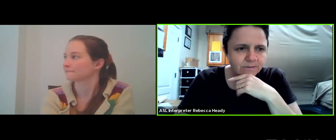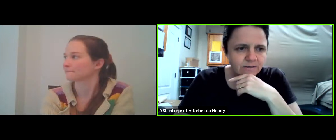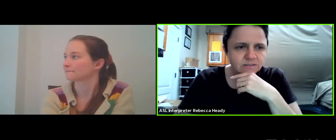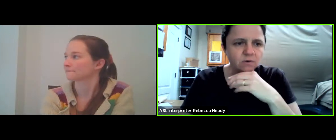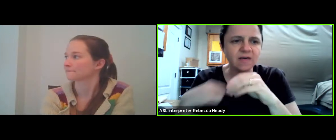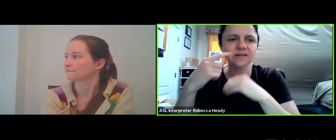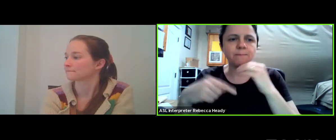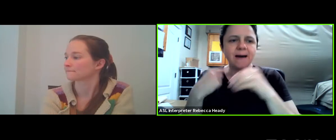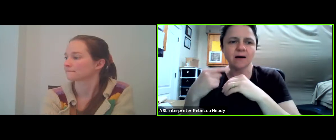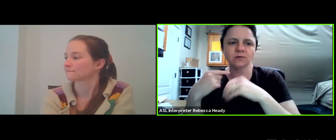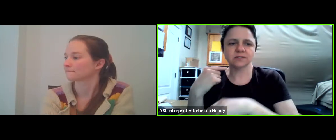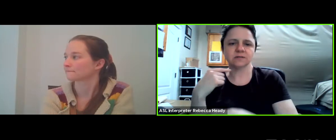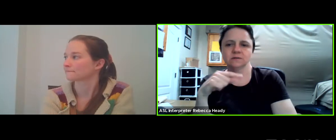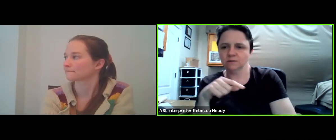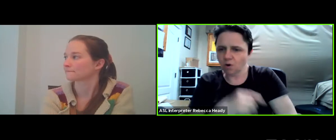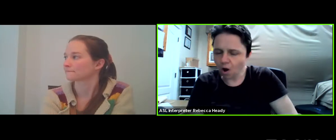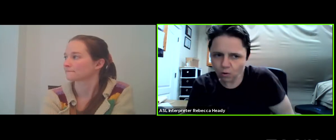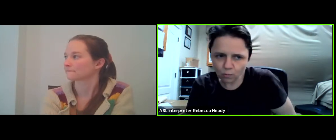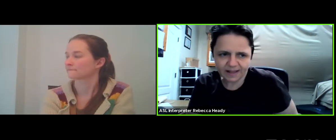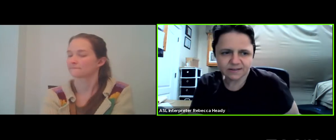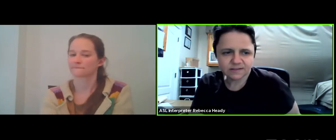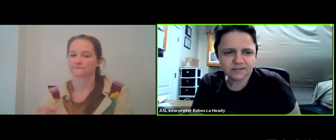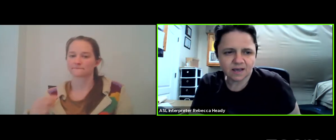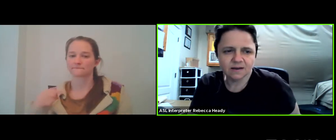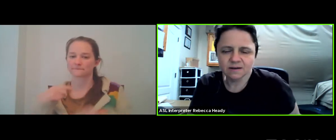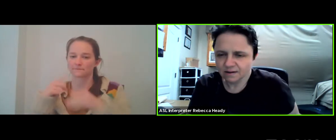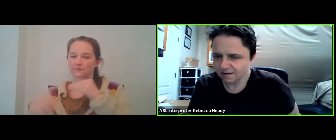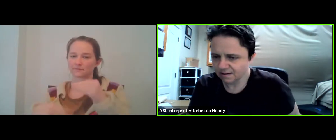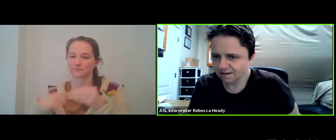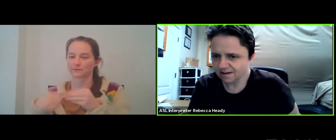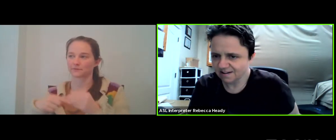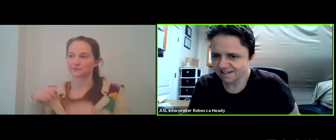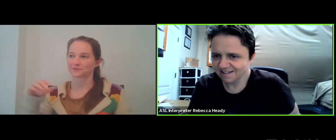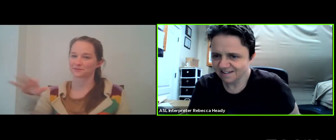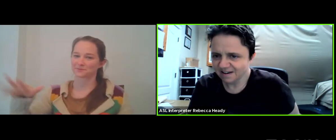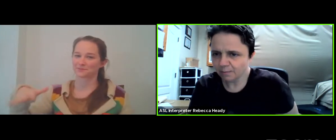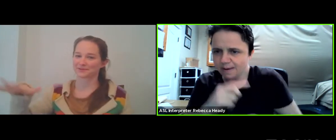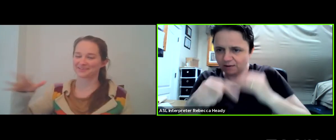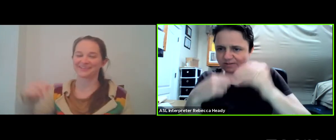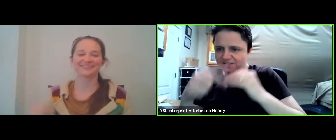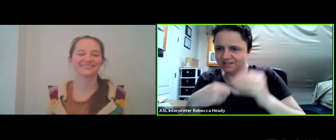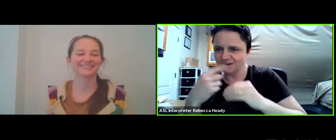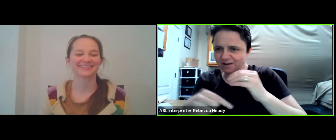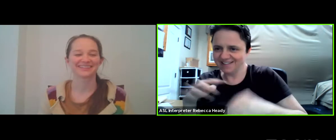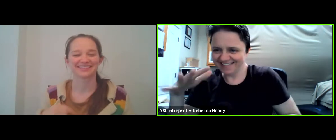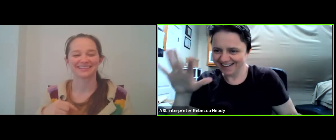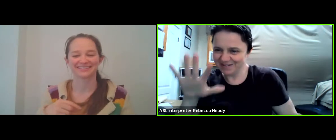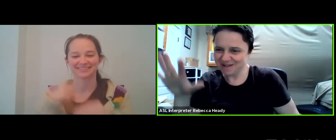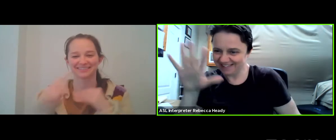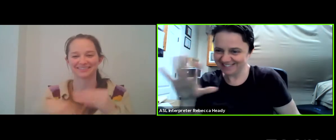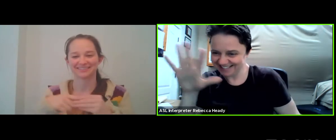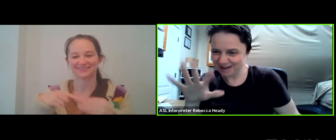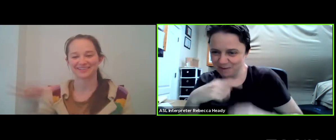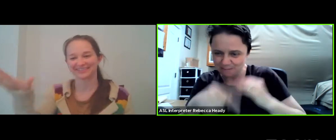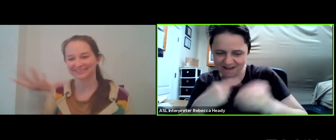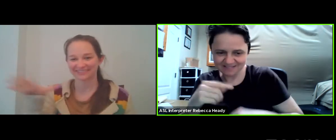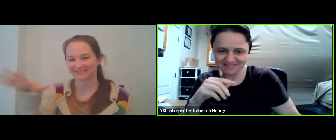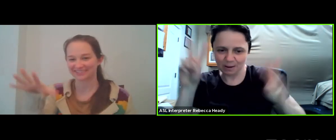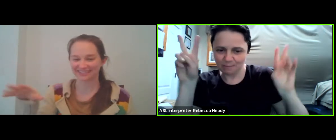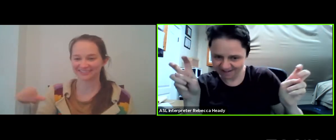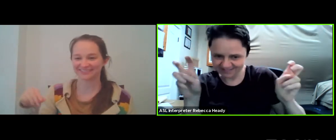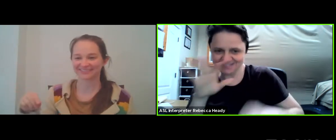Okay, so that's about. Always. About. Oh. About.